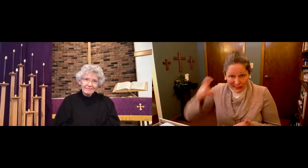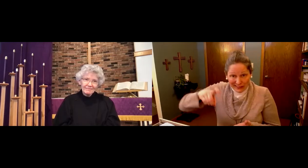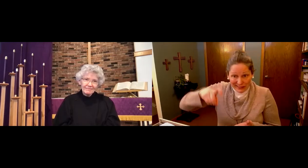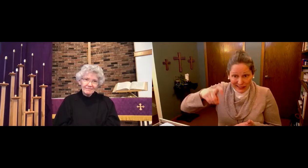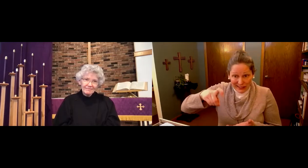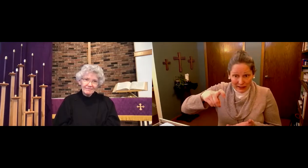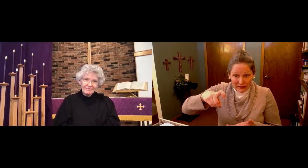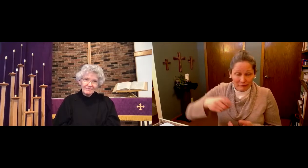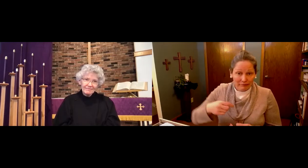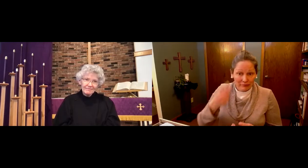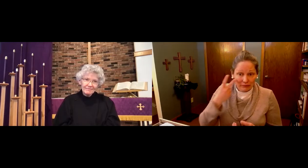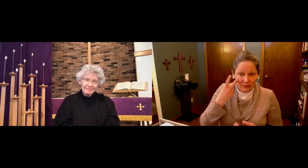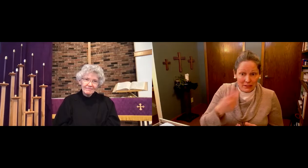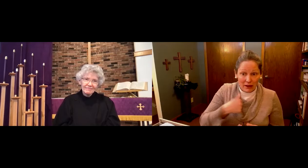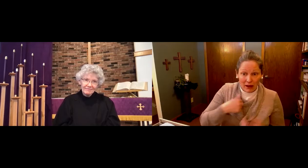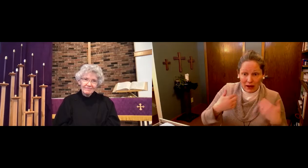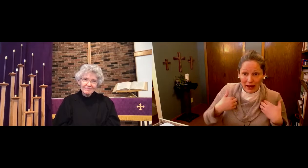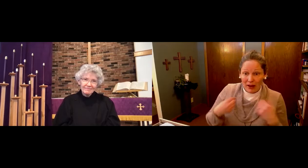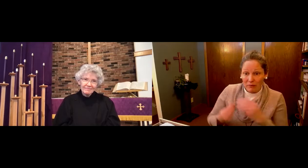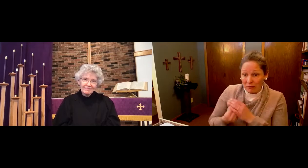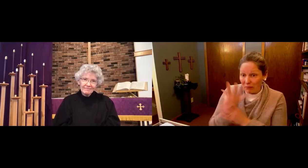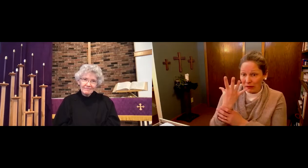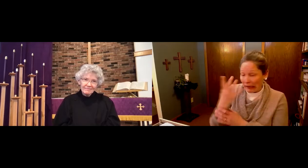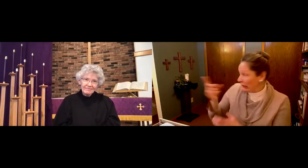So I encourage you to gather whatever you need.